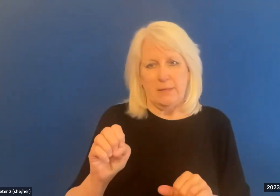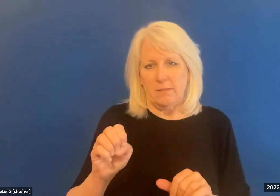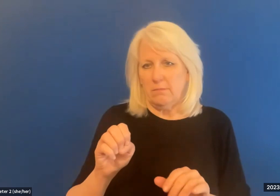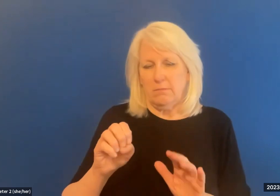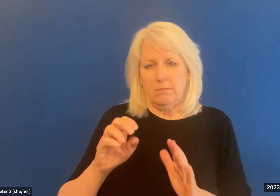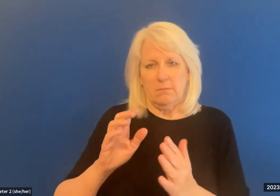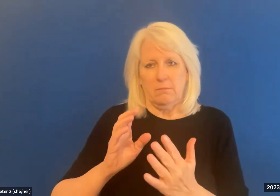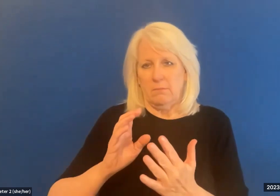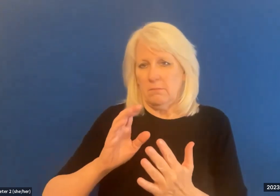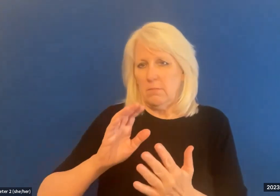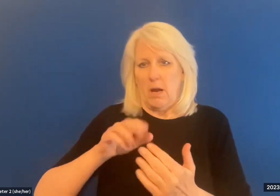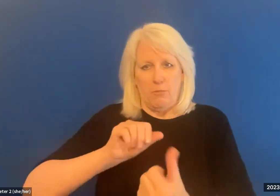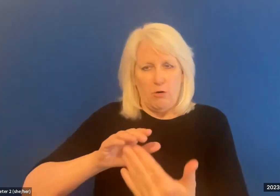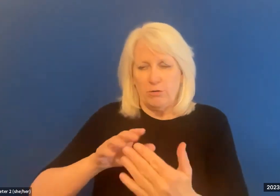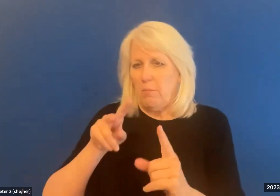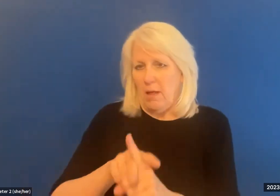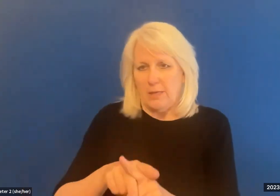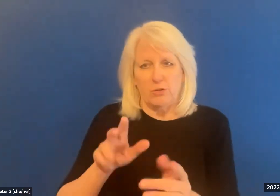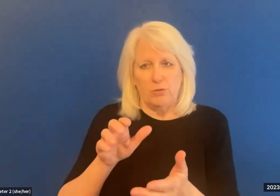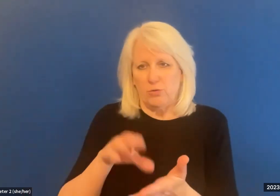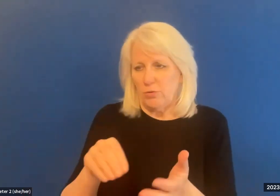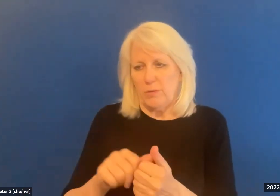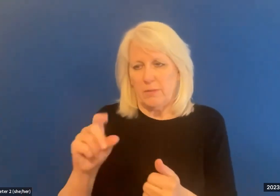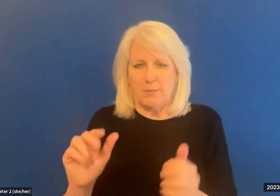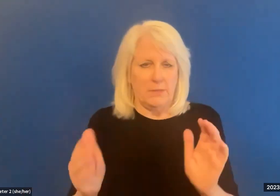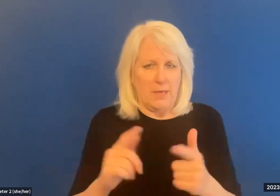they do for students without disabilities.